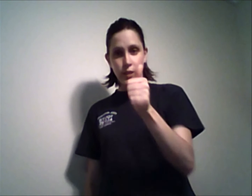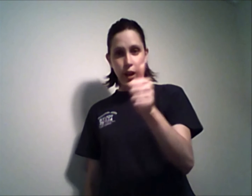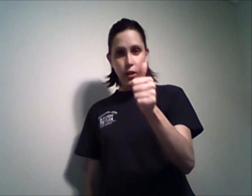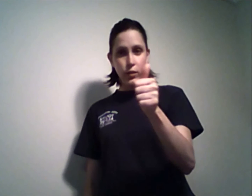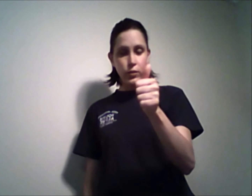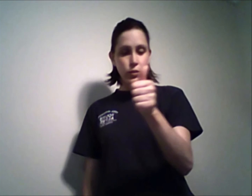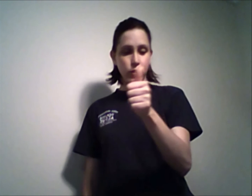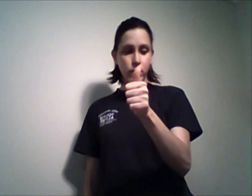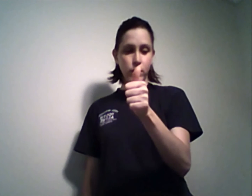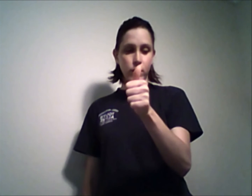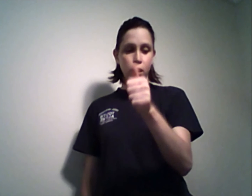yourself.